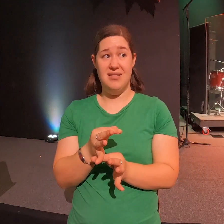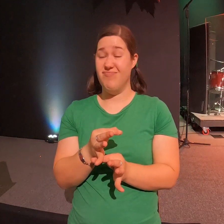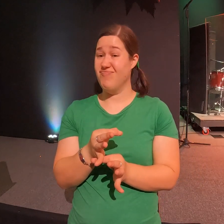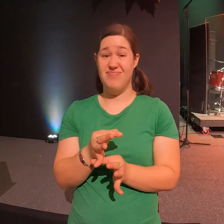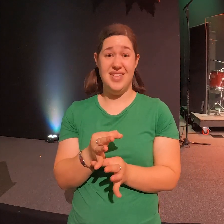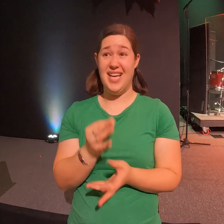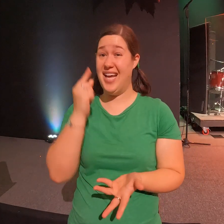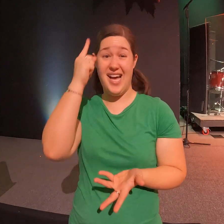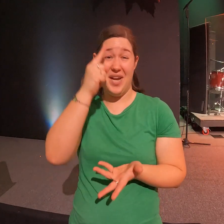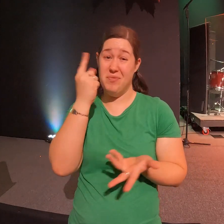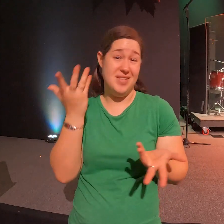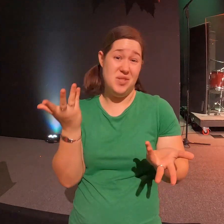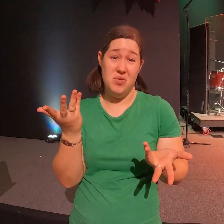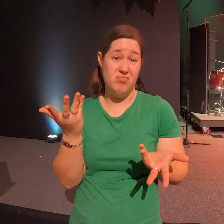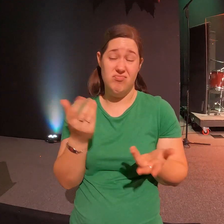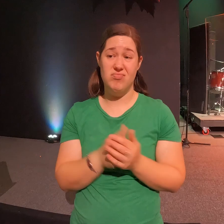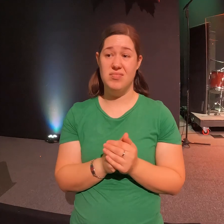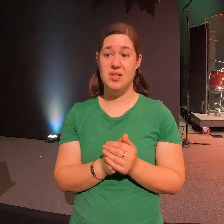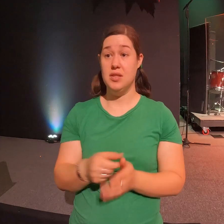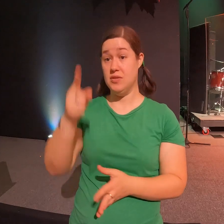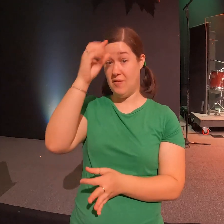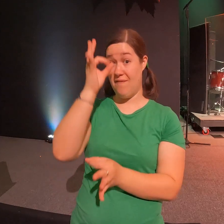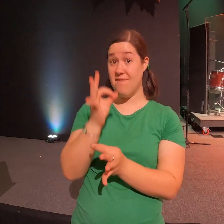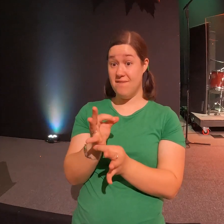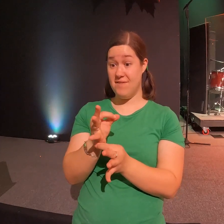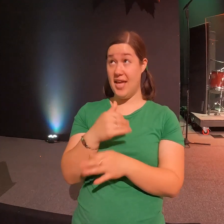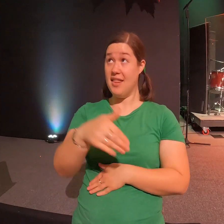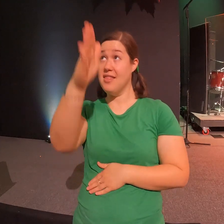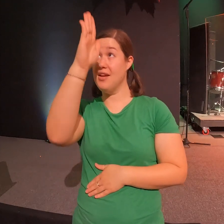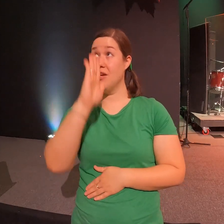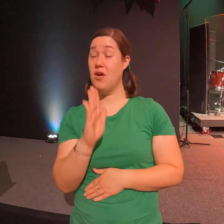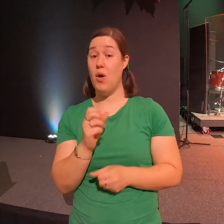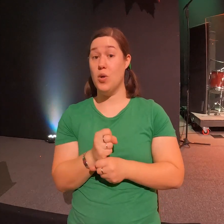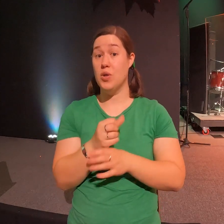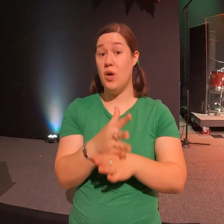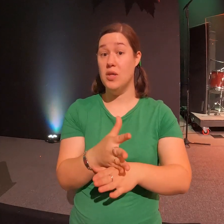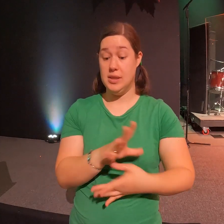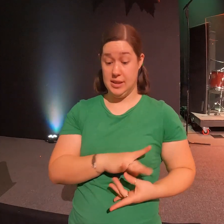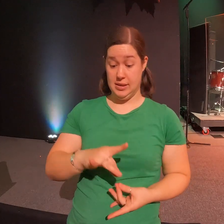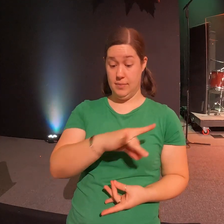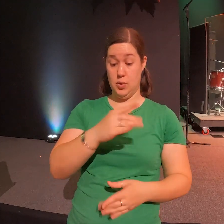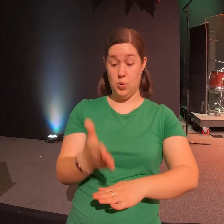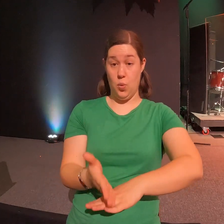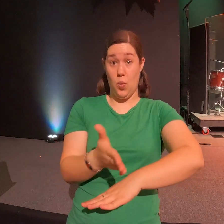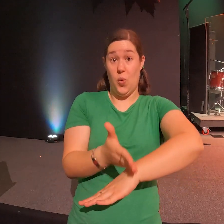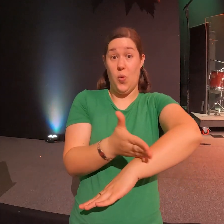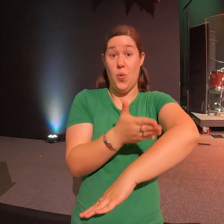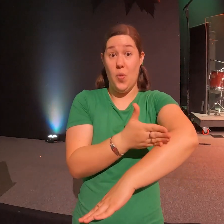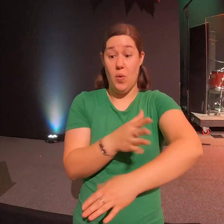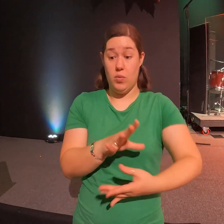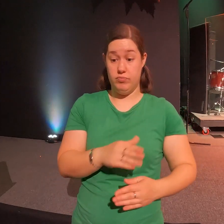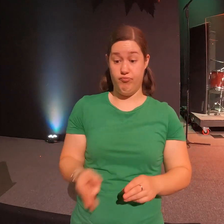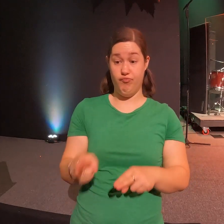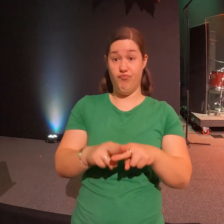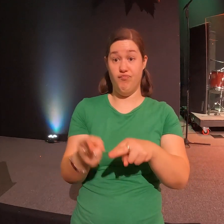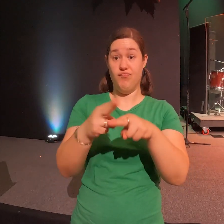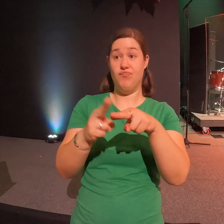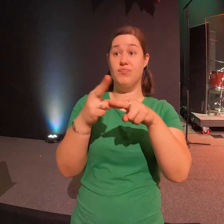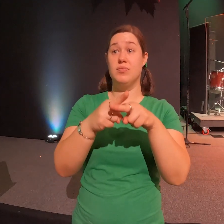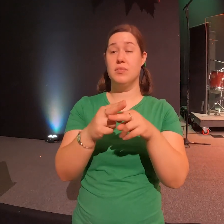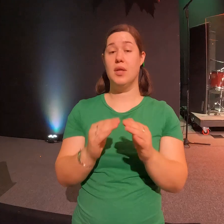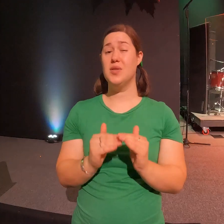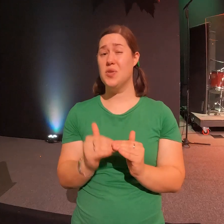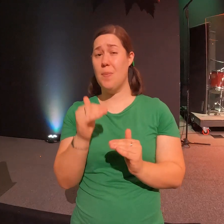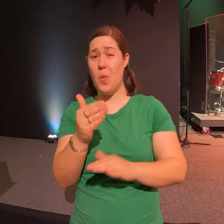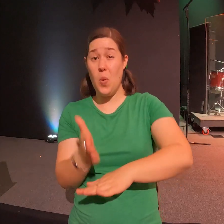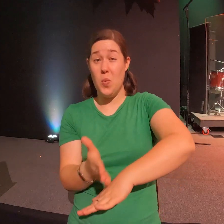Faith in God results in spiritual growth. We grow. The more our faith grows, the more we grow, and the more we grow, the more we